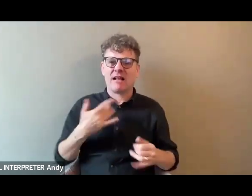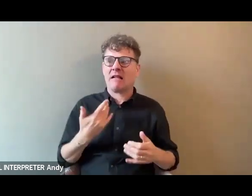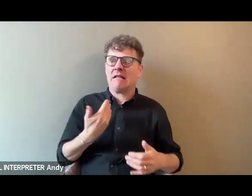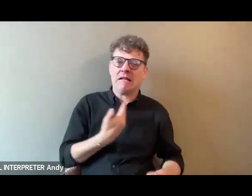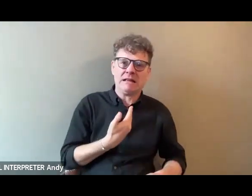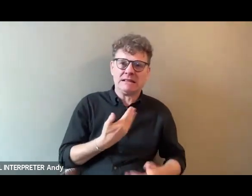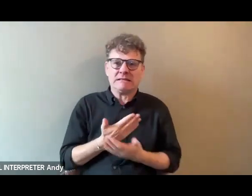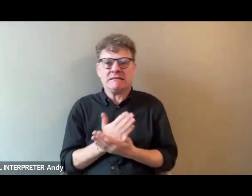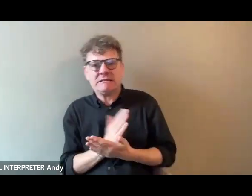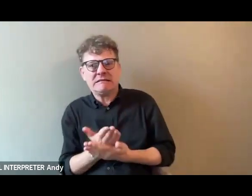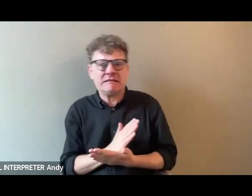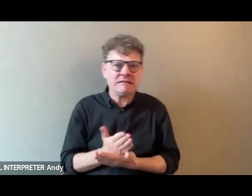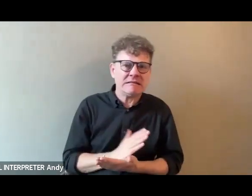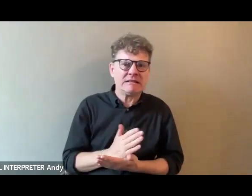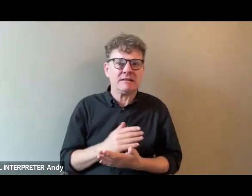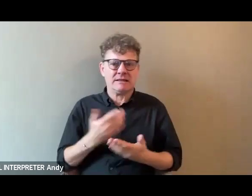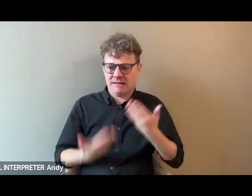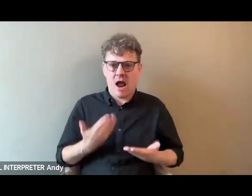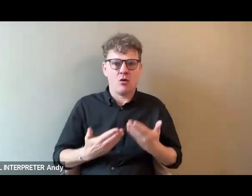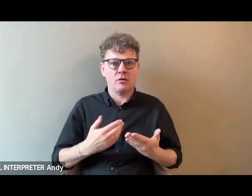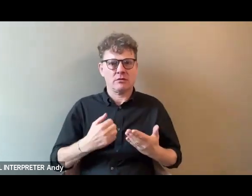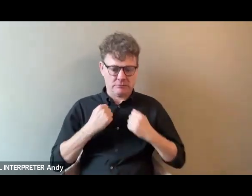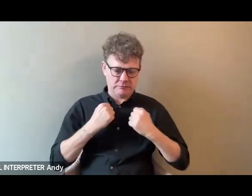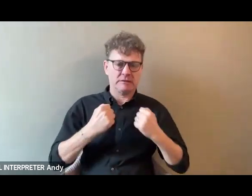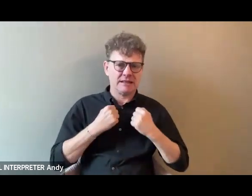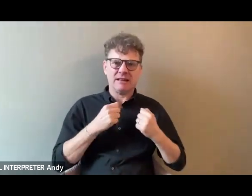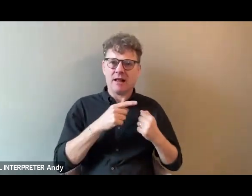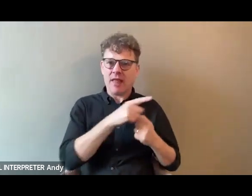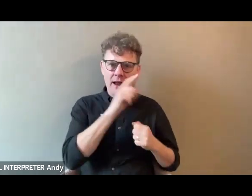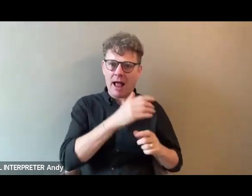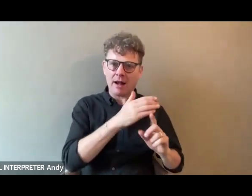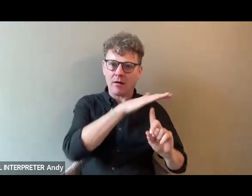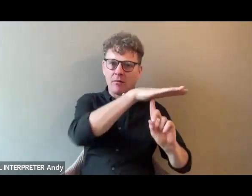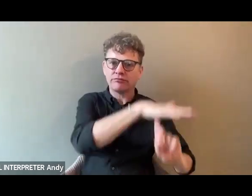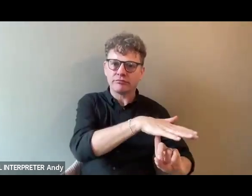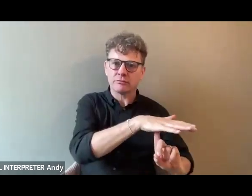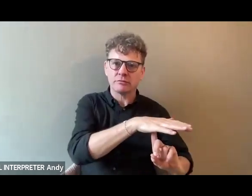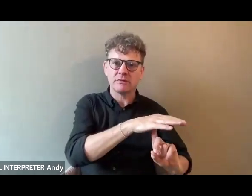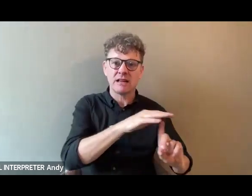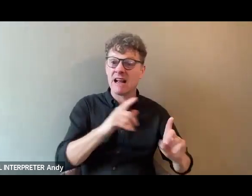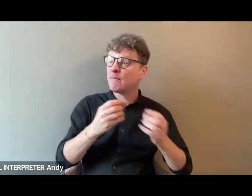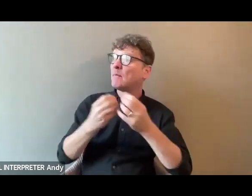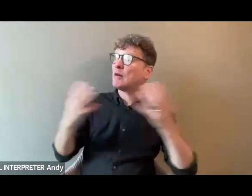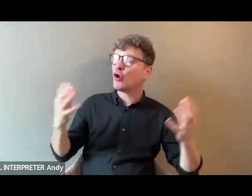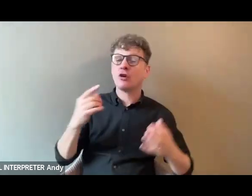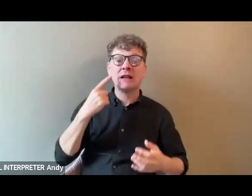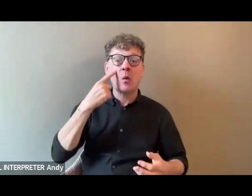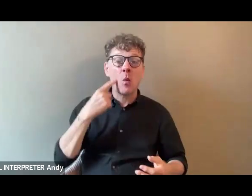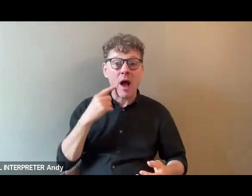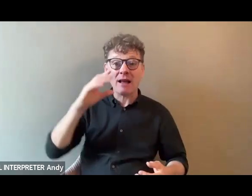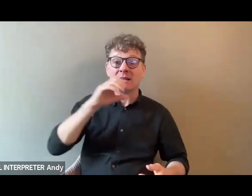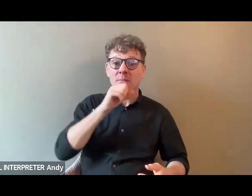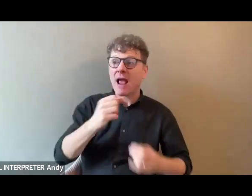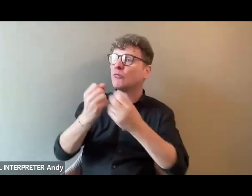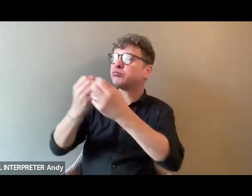doubt their ability, and that can hold them back. If the majority is the white male and that's the perceived model